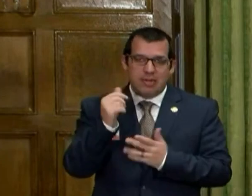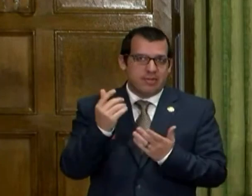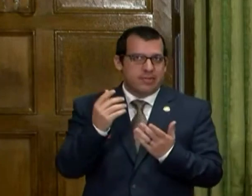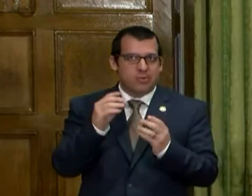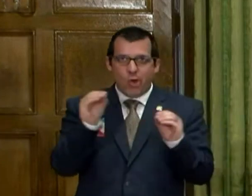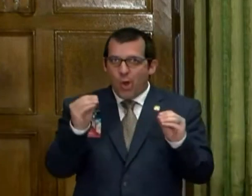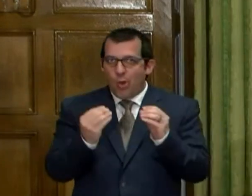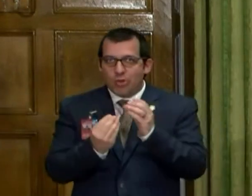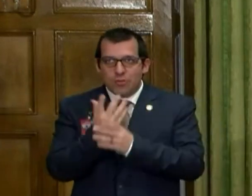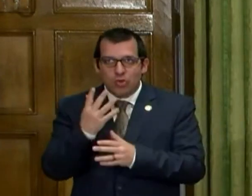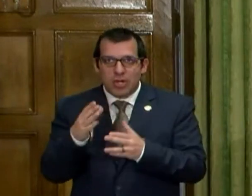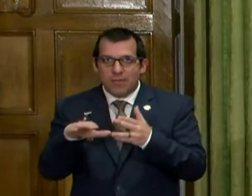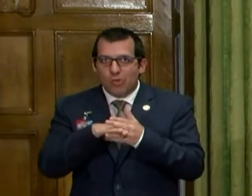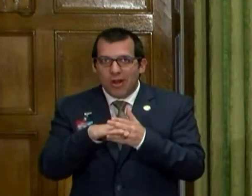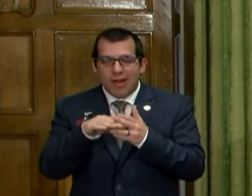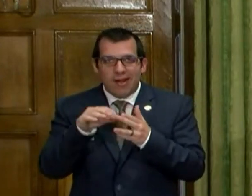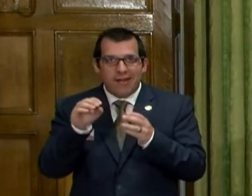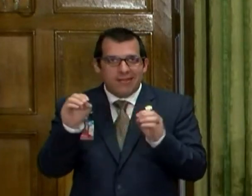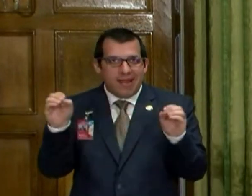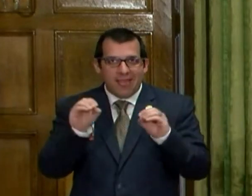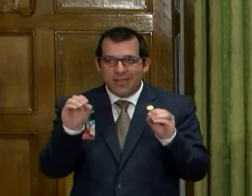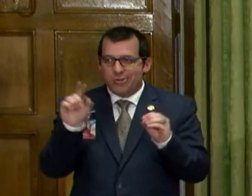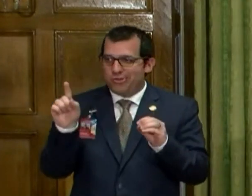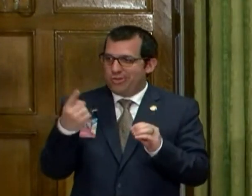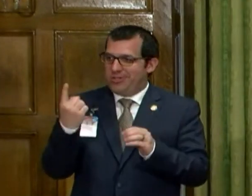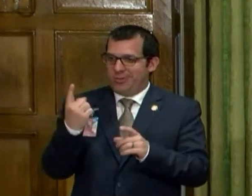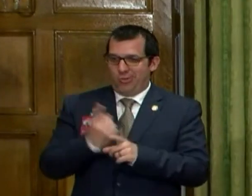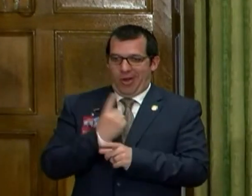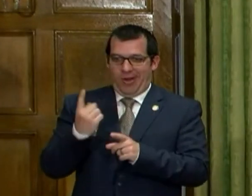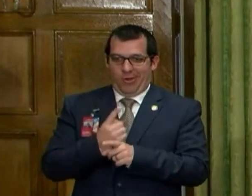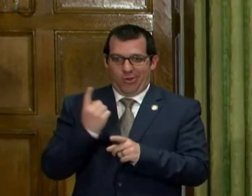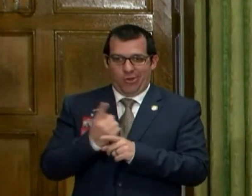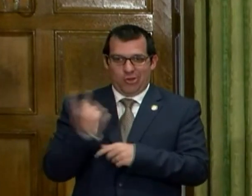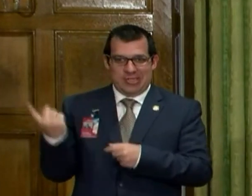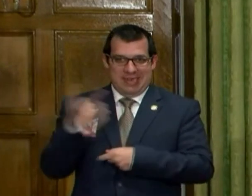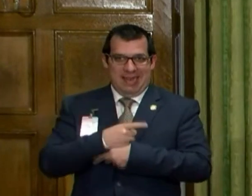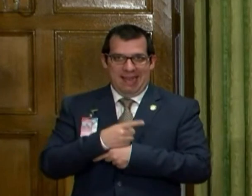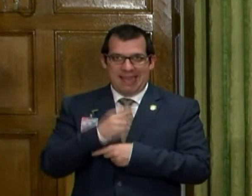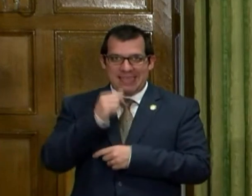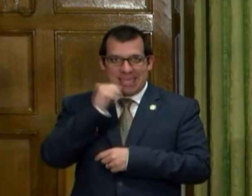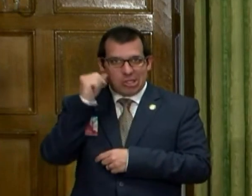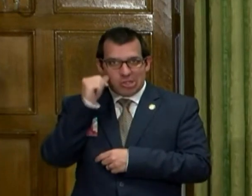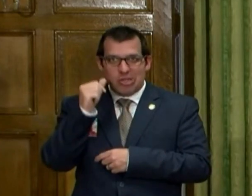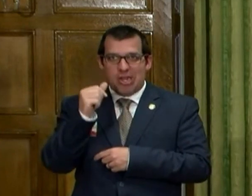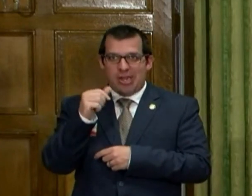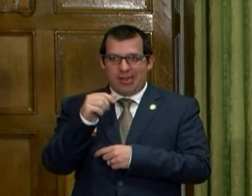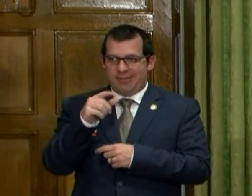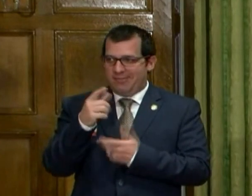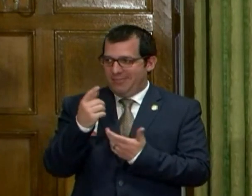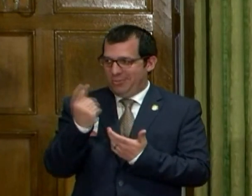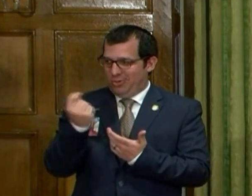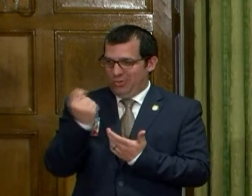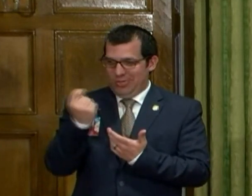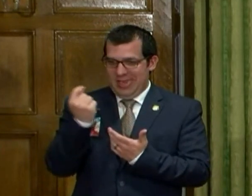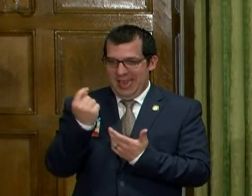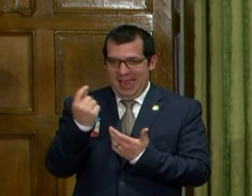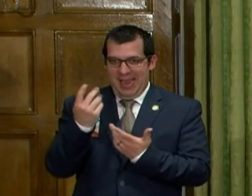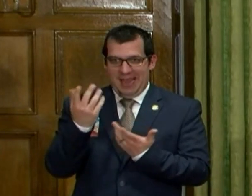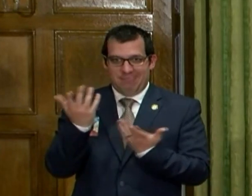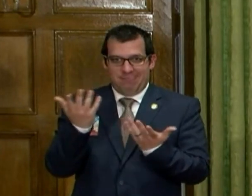spring break, that was just a regular day on early in the week, there